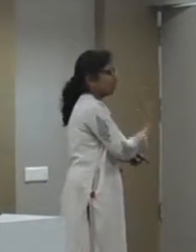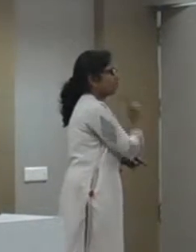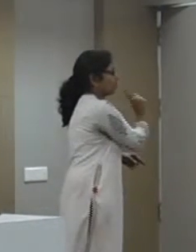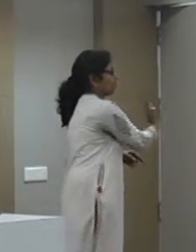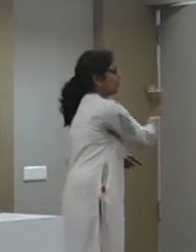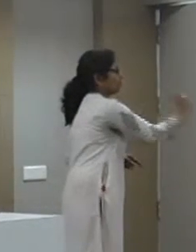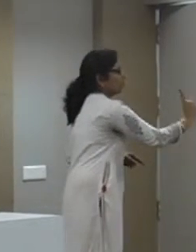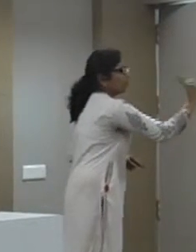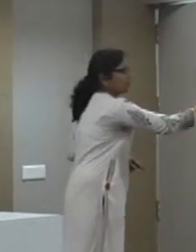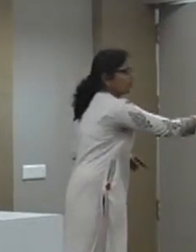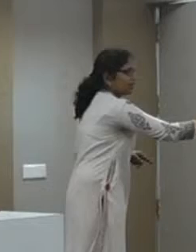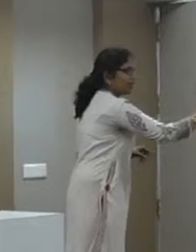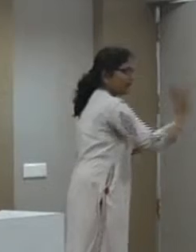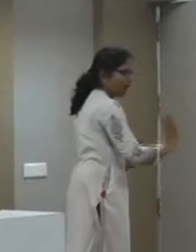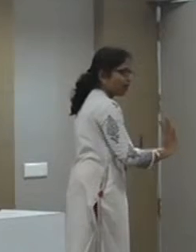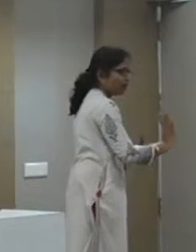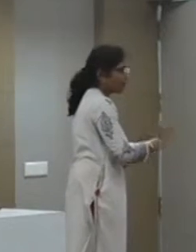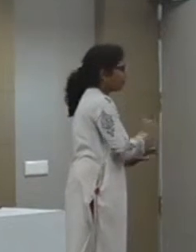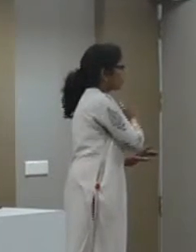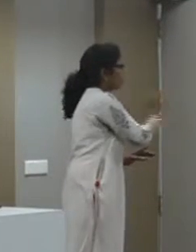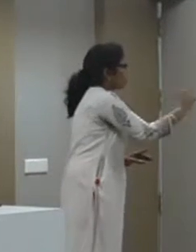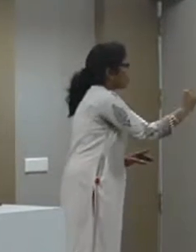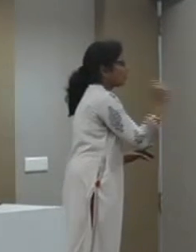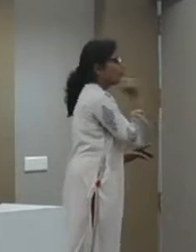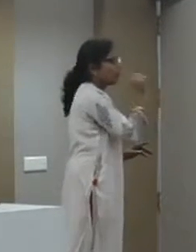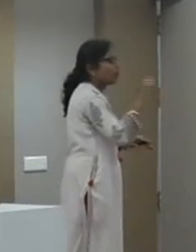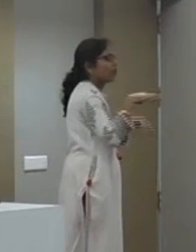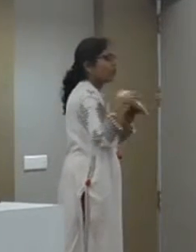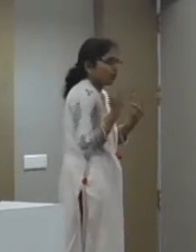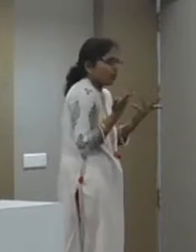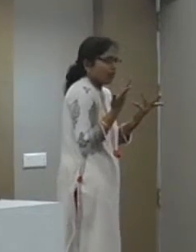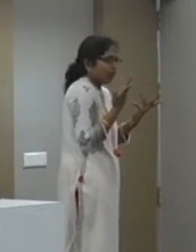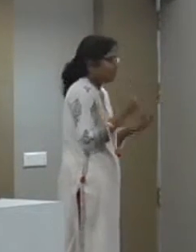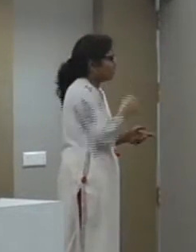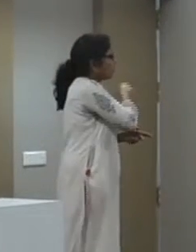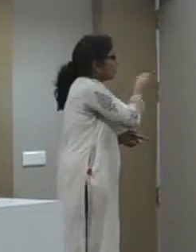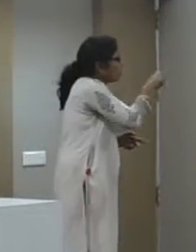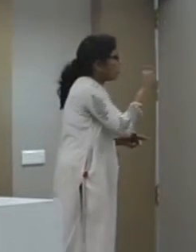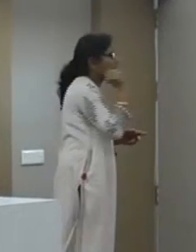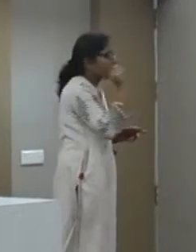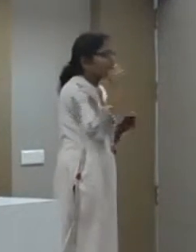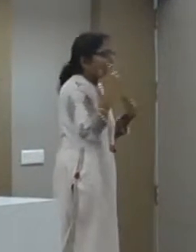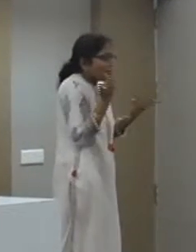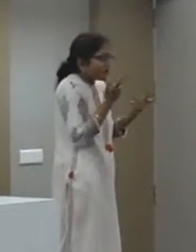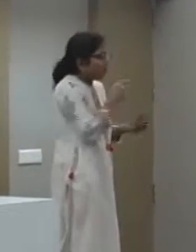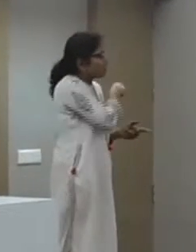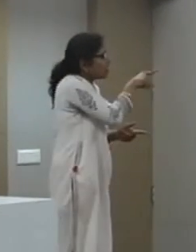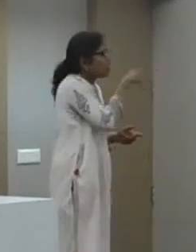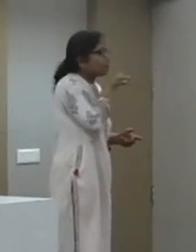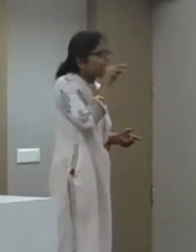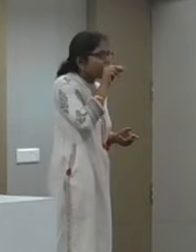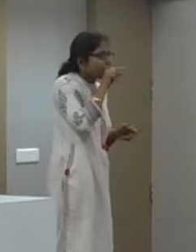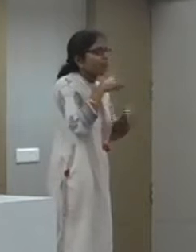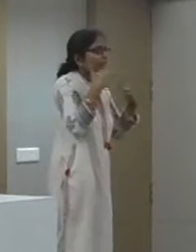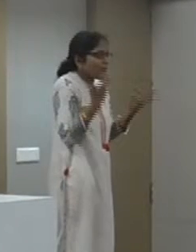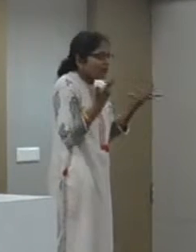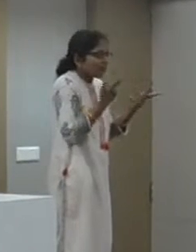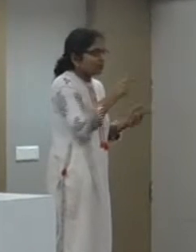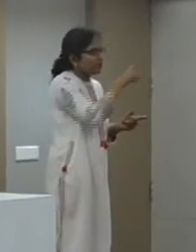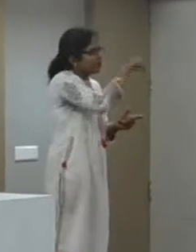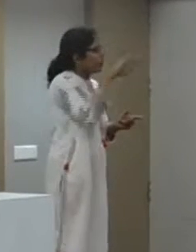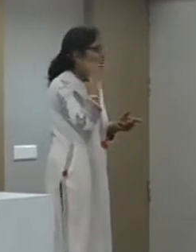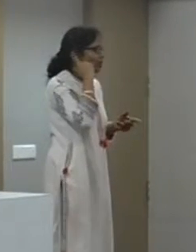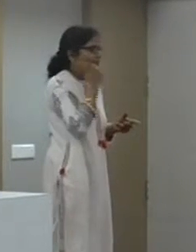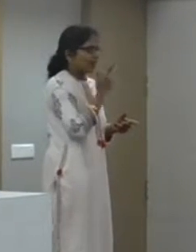what exactly is to be done before the vote is cast. That